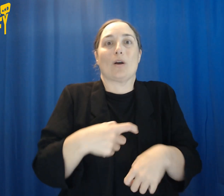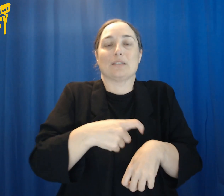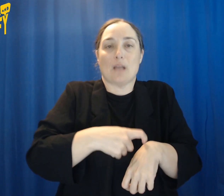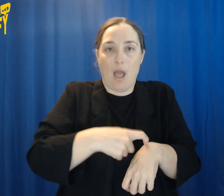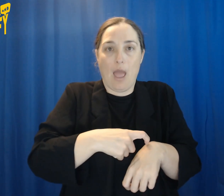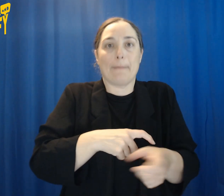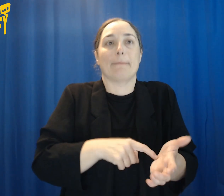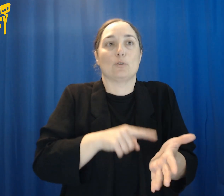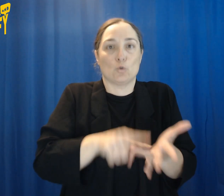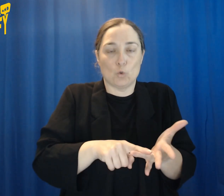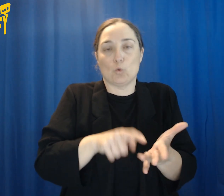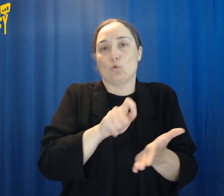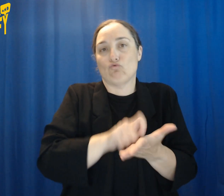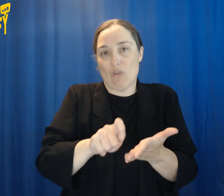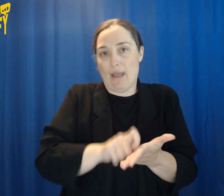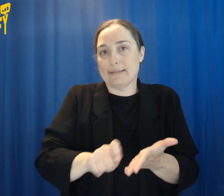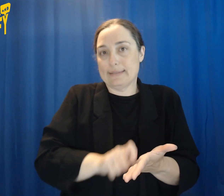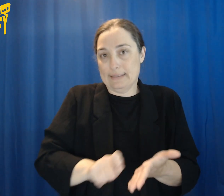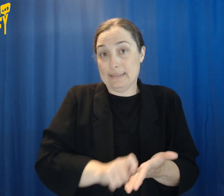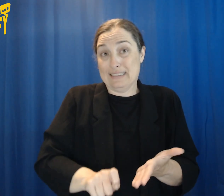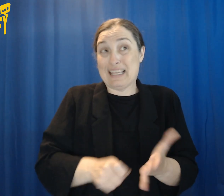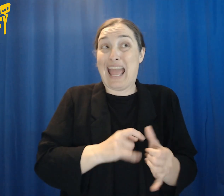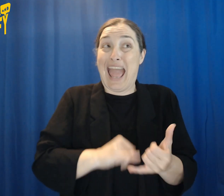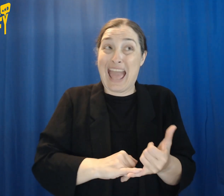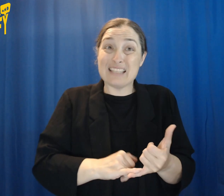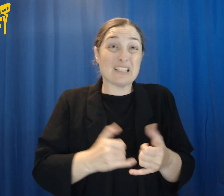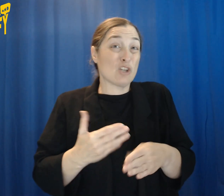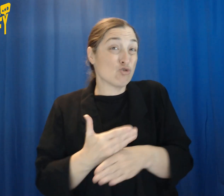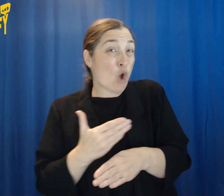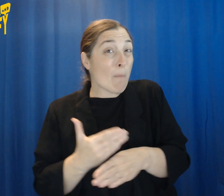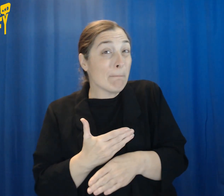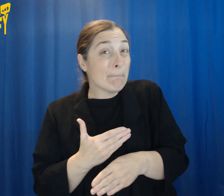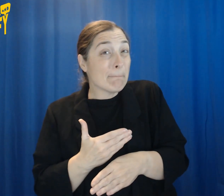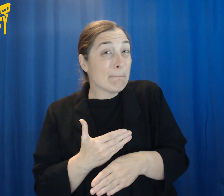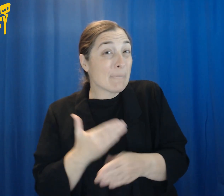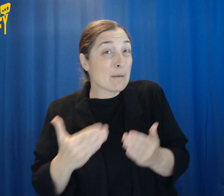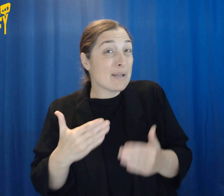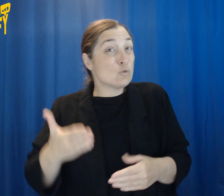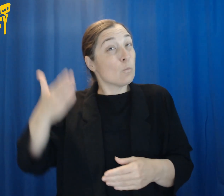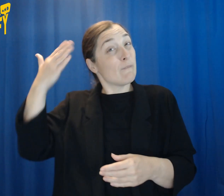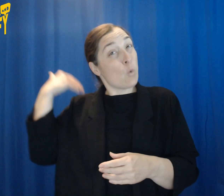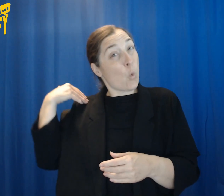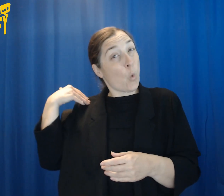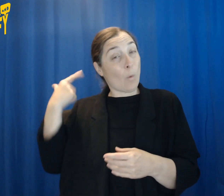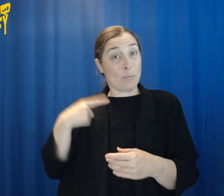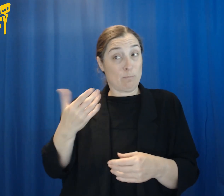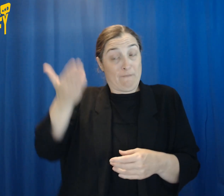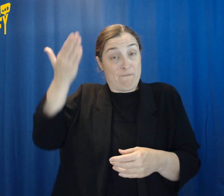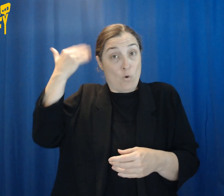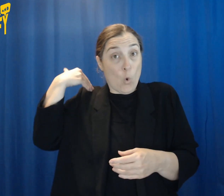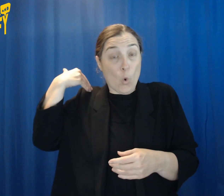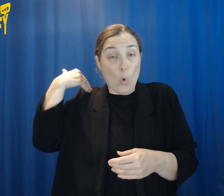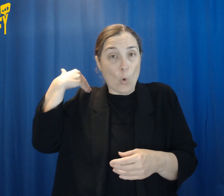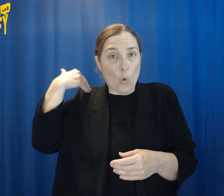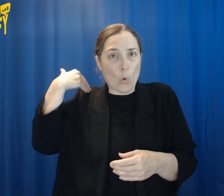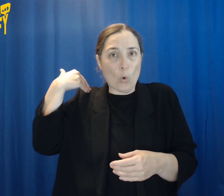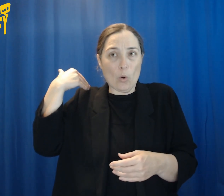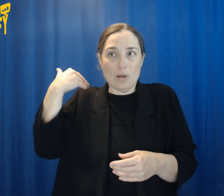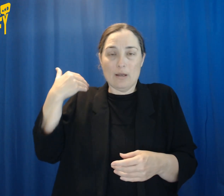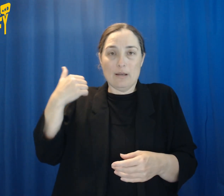writing as a maybe more of a job than I did beforehand, because before that, all of my tiny girl energy was in